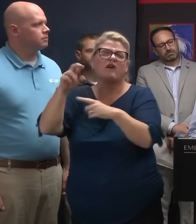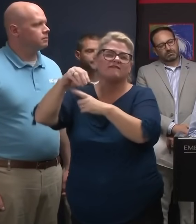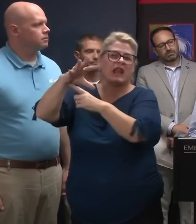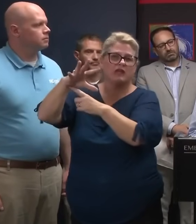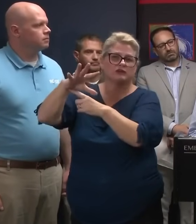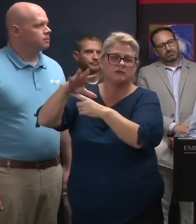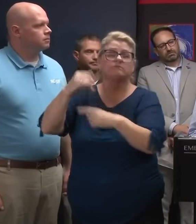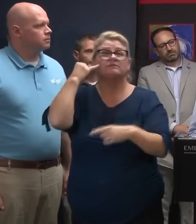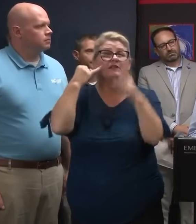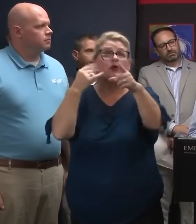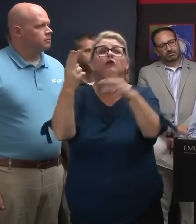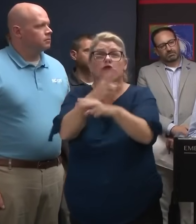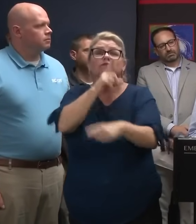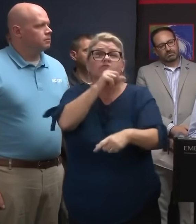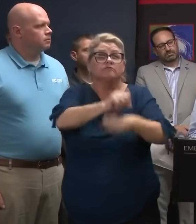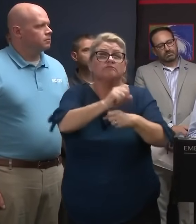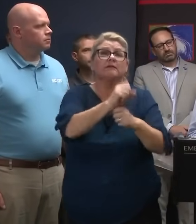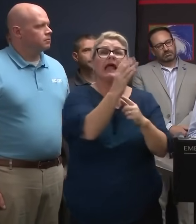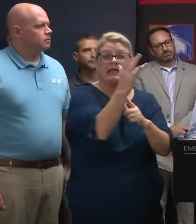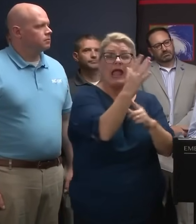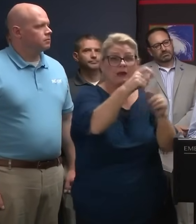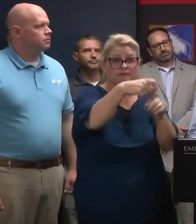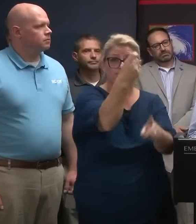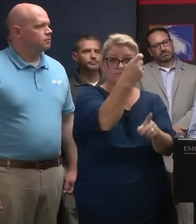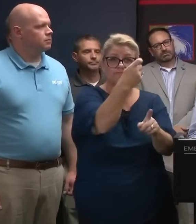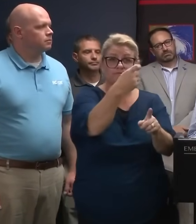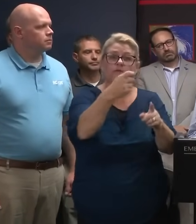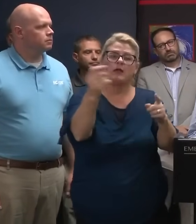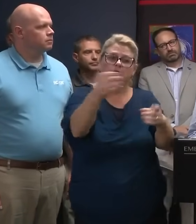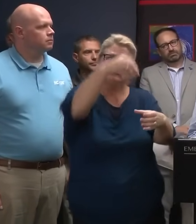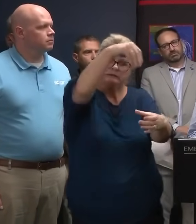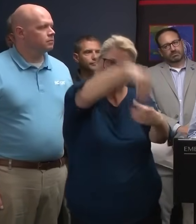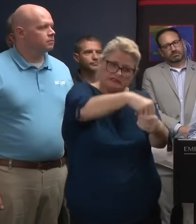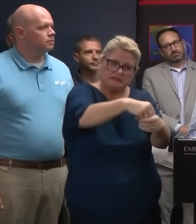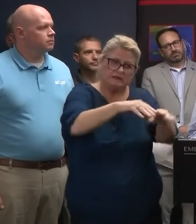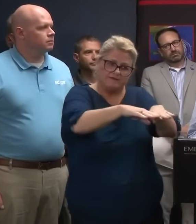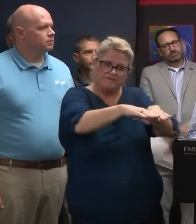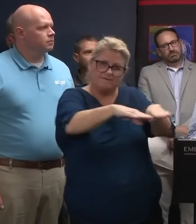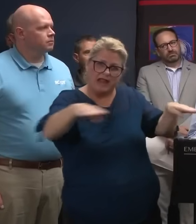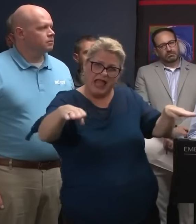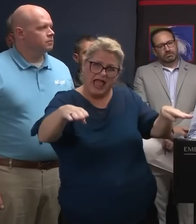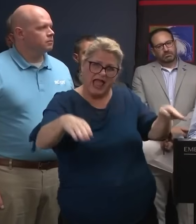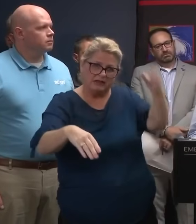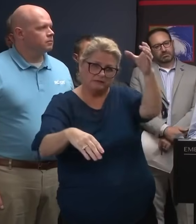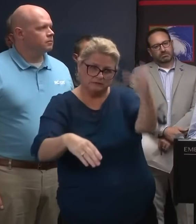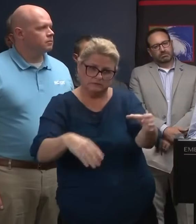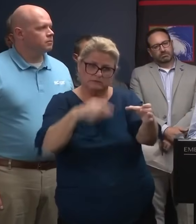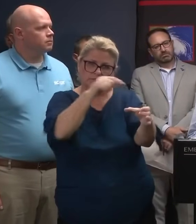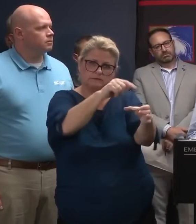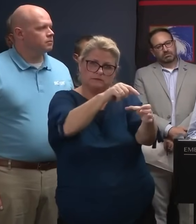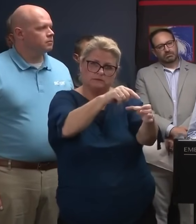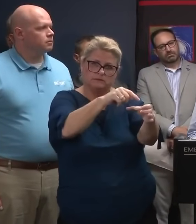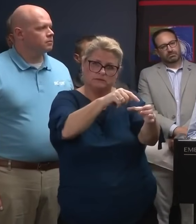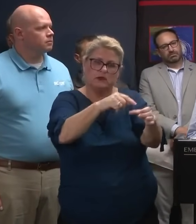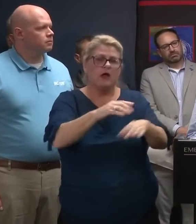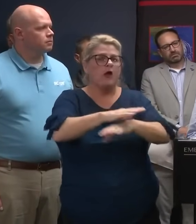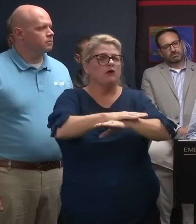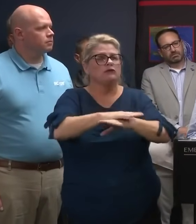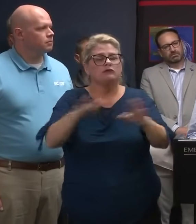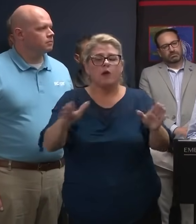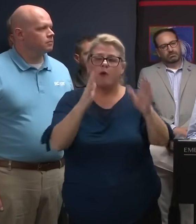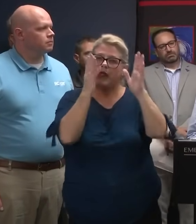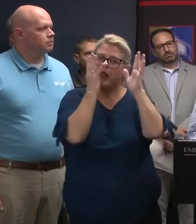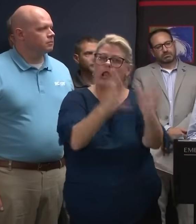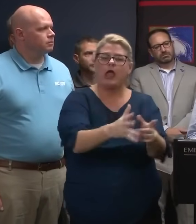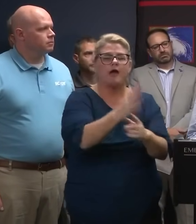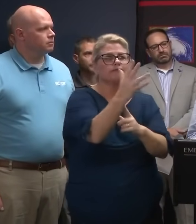you are using candles, be sure to put them in a sturdy candle holder and on a flat surface. And as always, do not leave